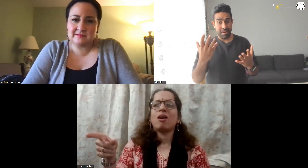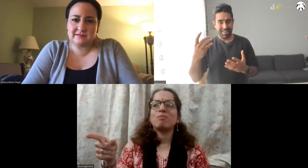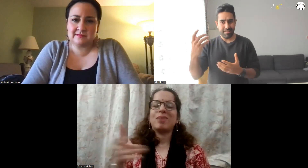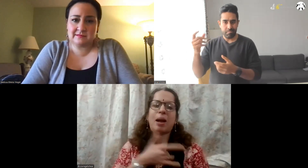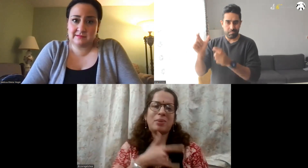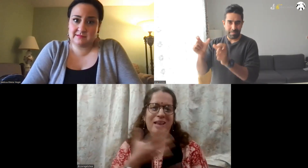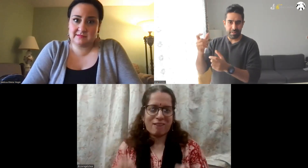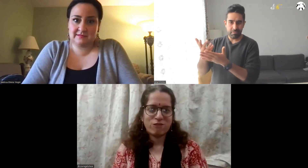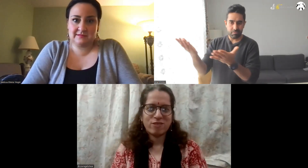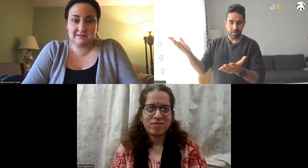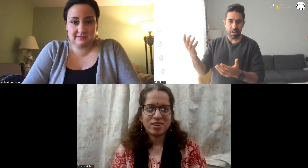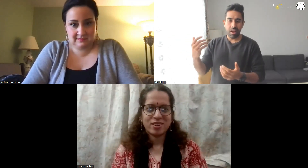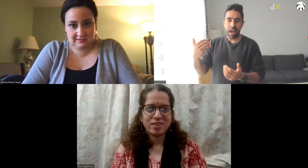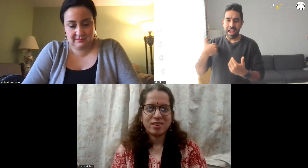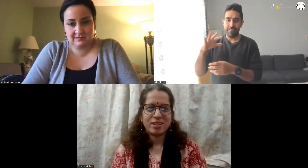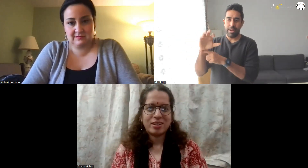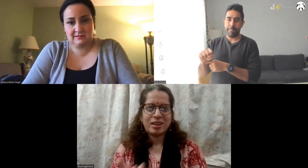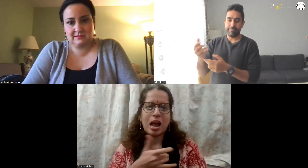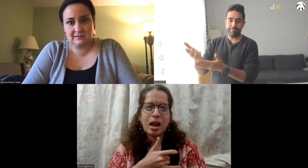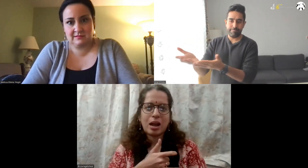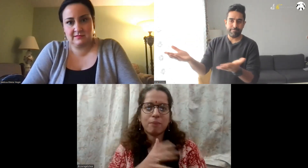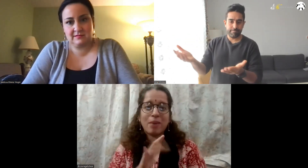There are many people who have a habit.